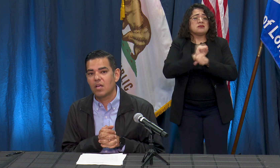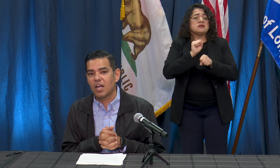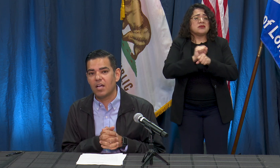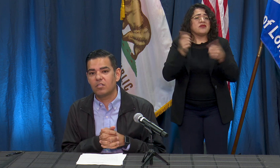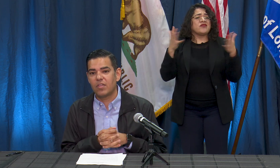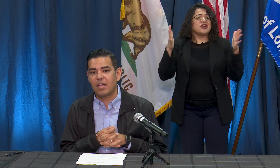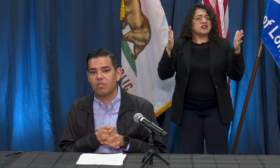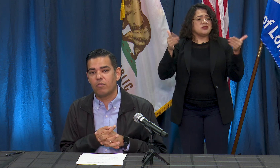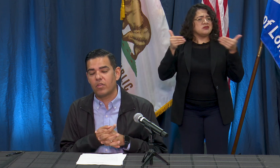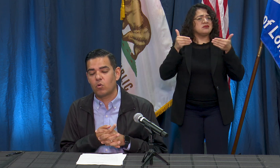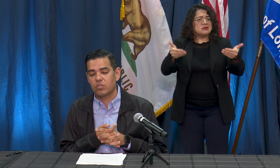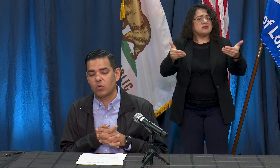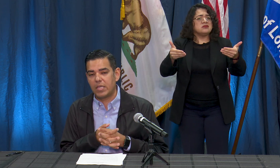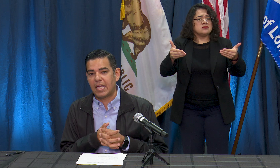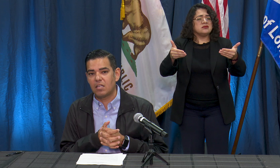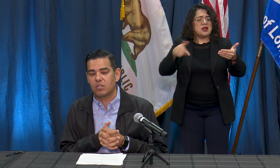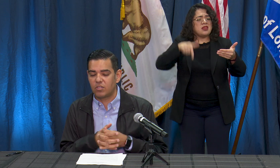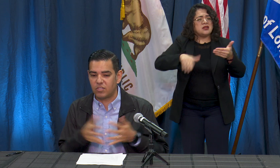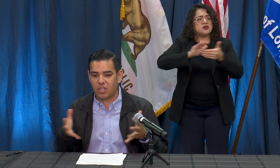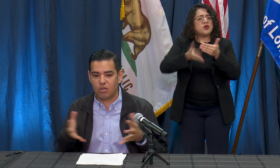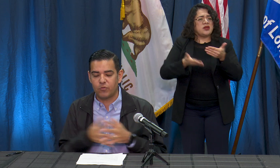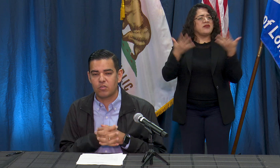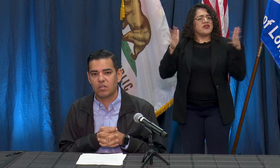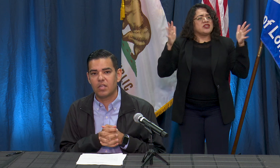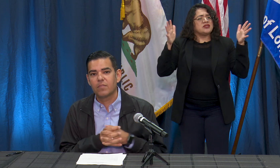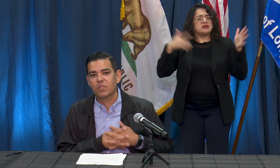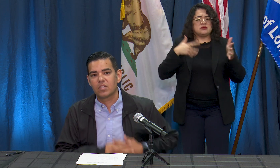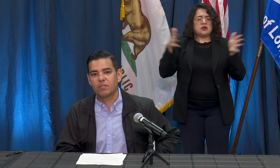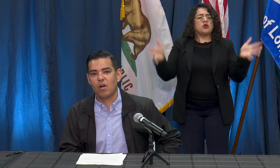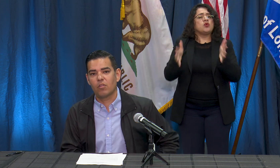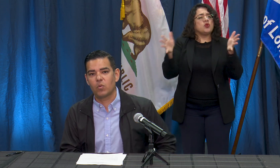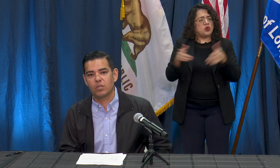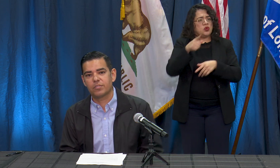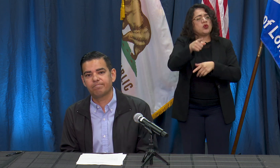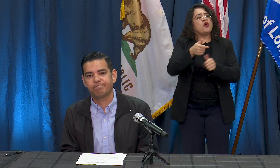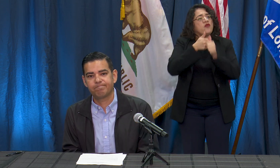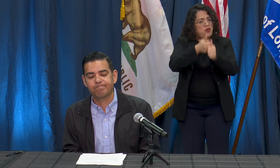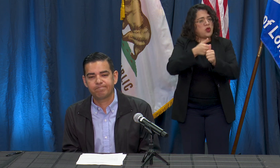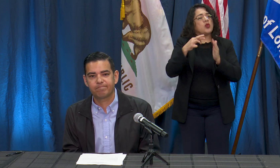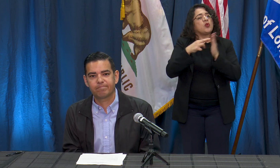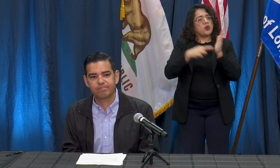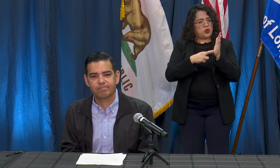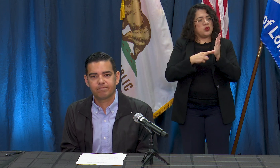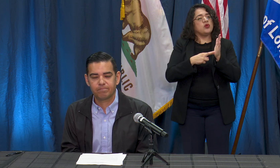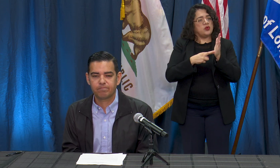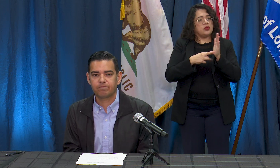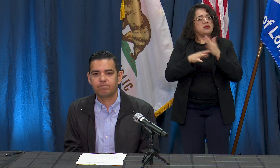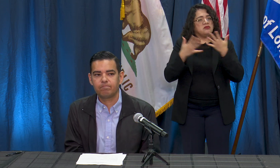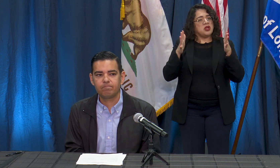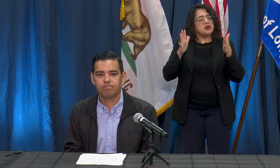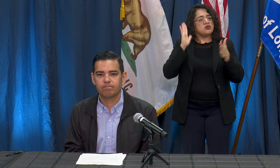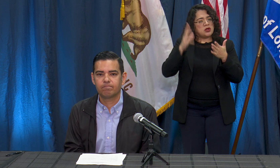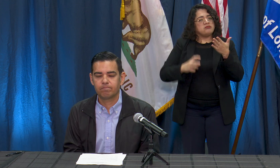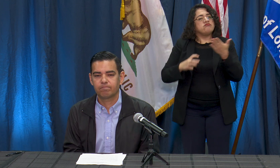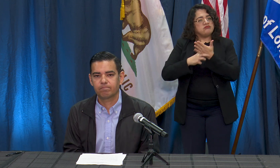them do that over the course of the weekend. And so I just encourage folks to follow the rules.